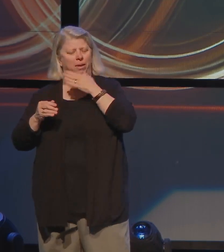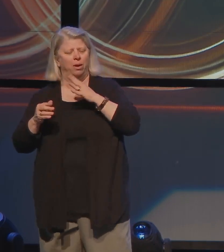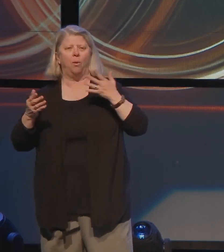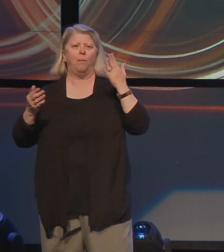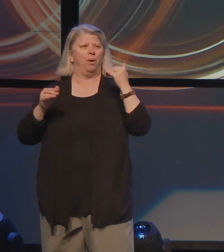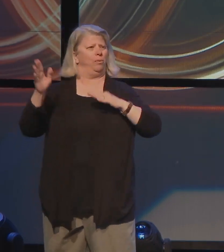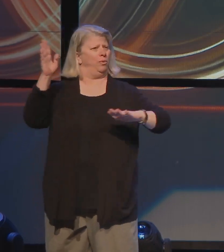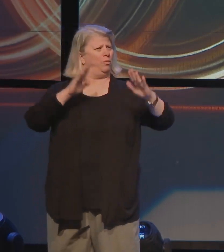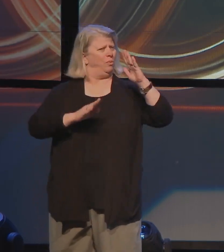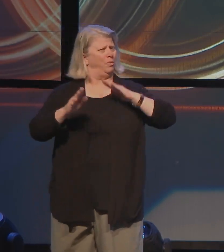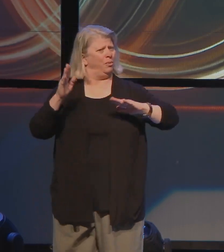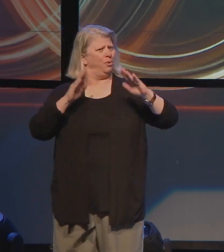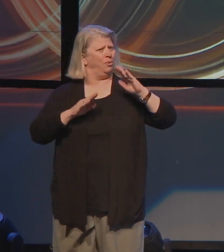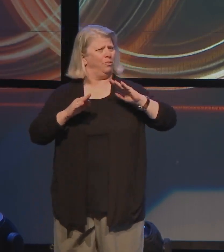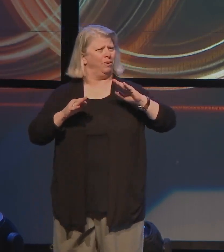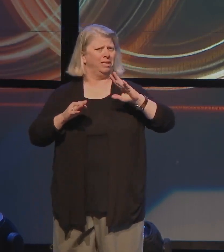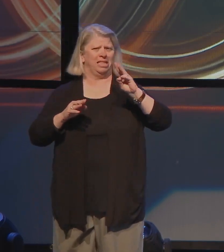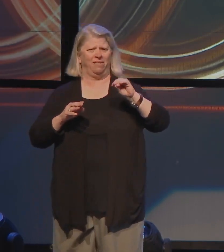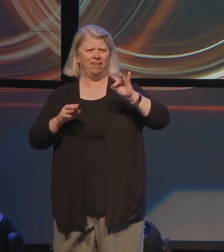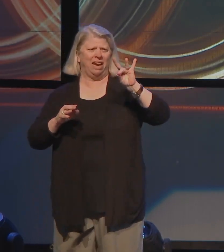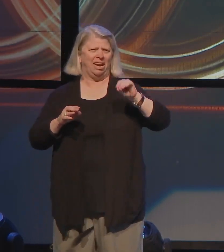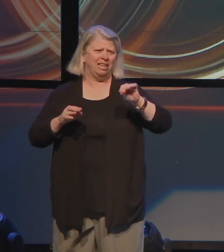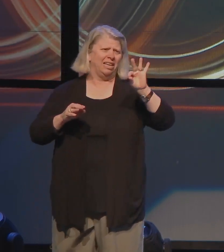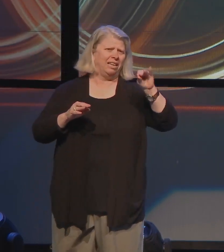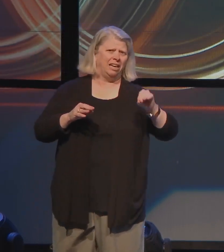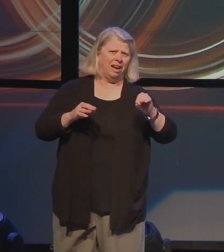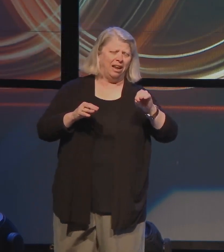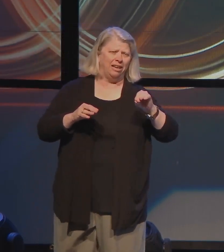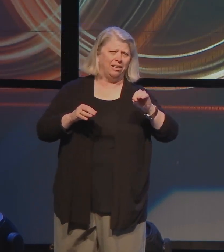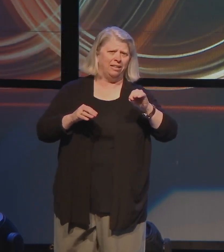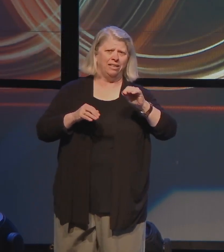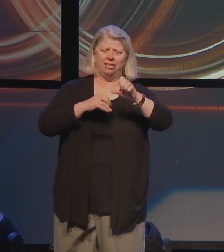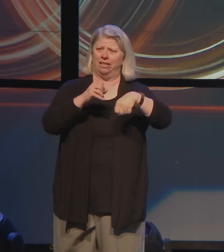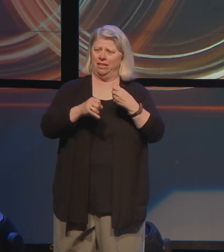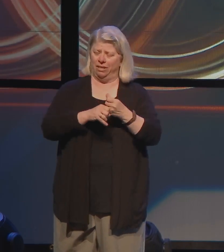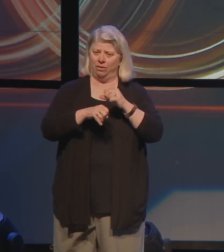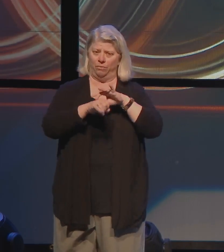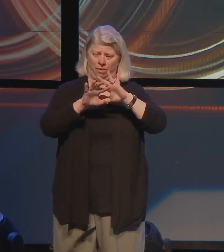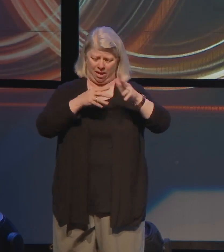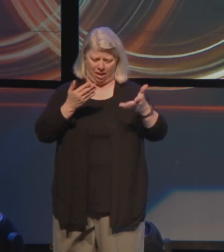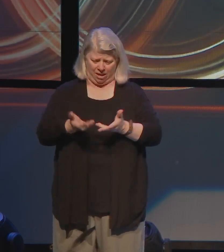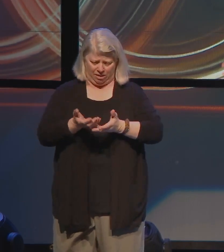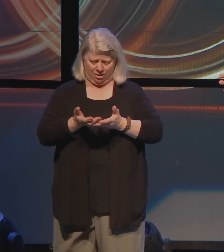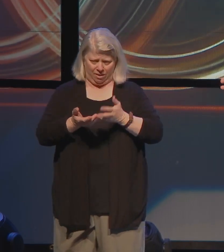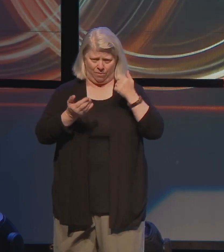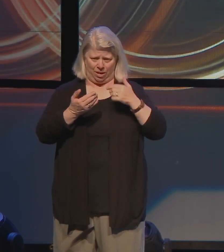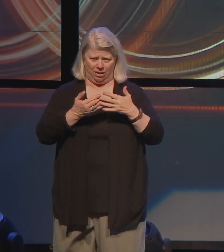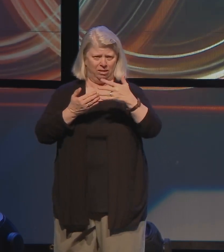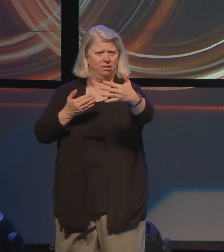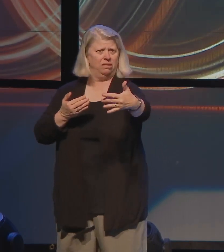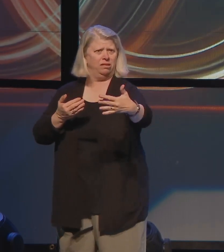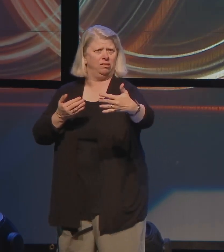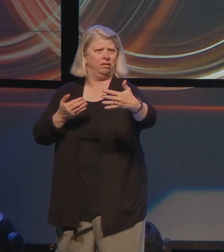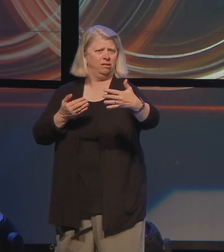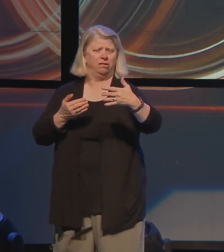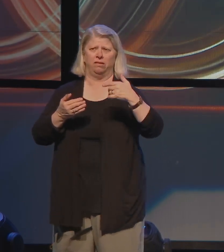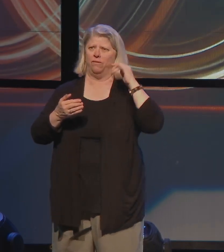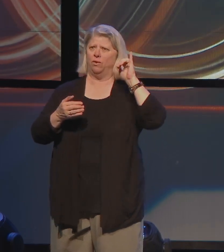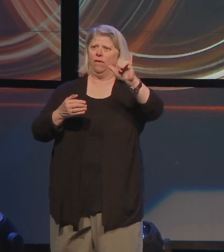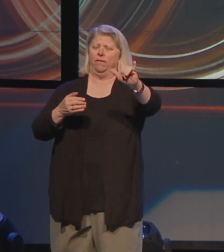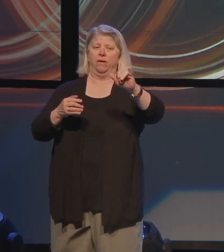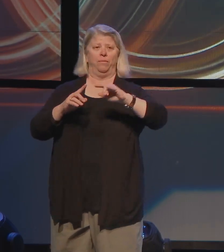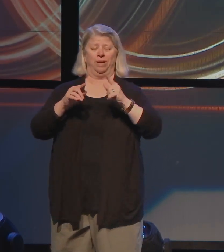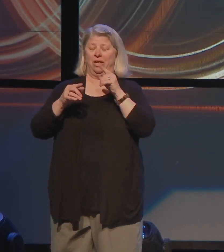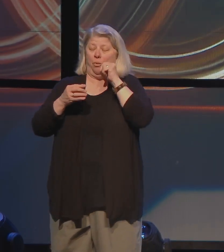we worry about this 70, 80, 90, 100 years on this planet when we have all of eternity to worry? So we don't even think about this idea